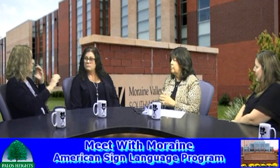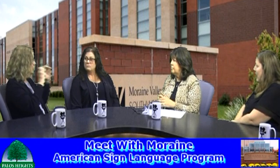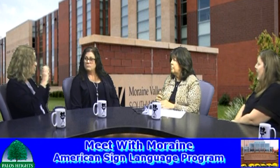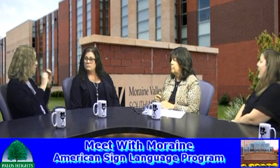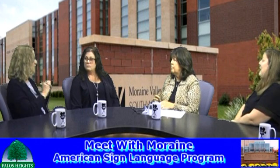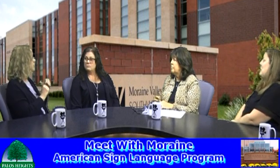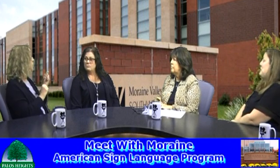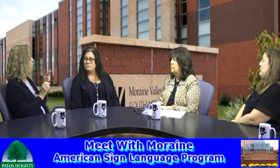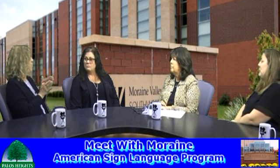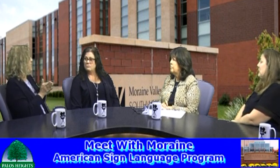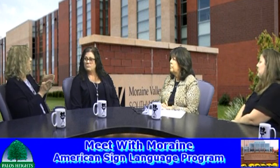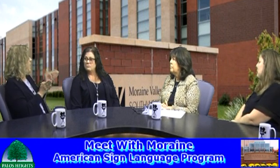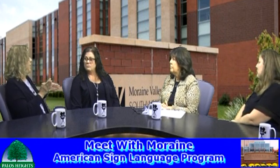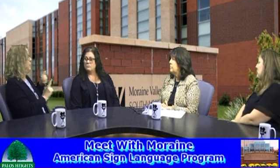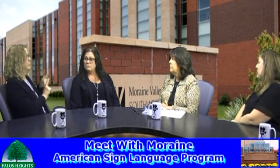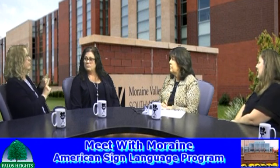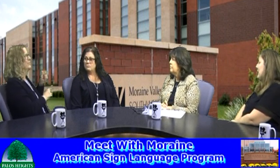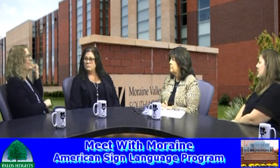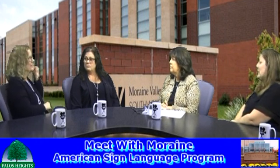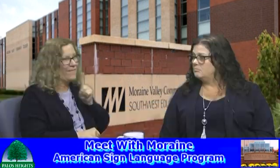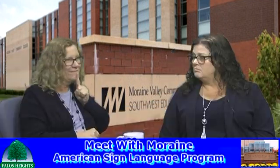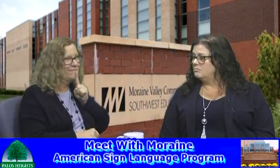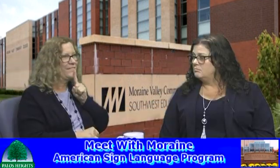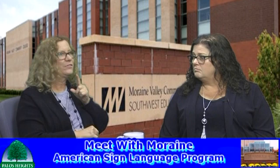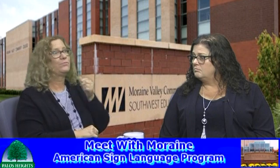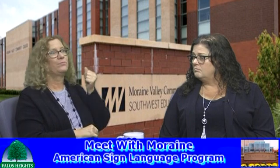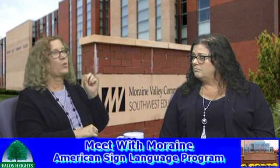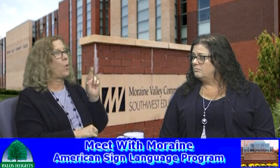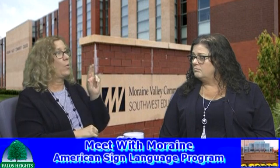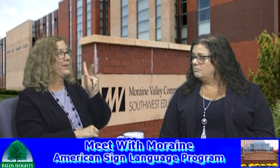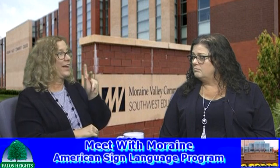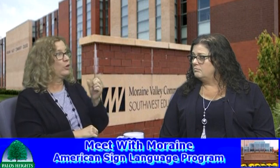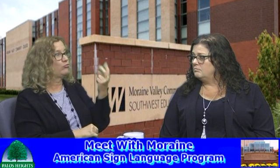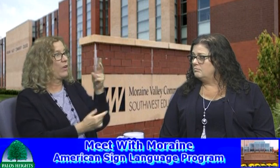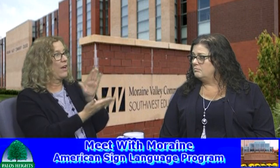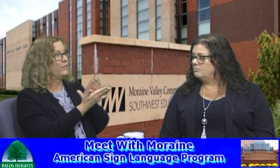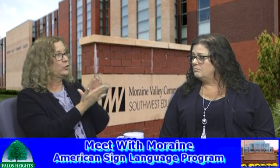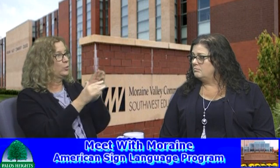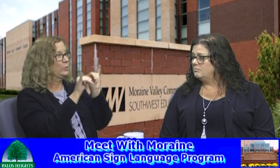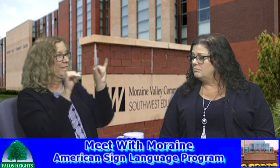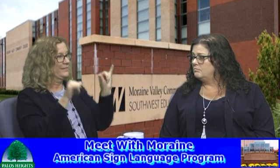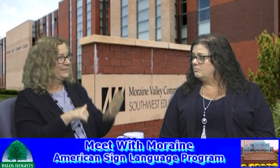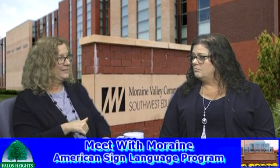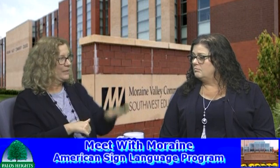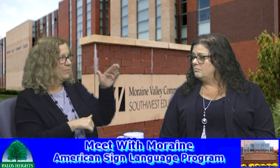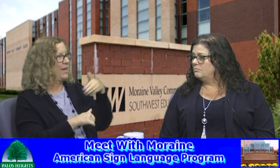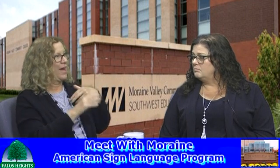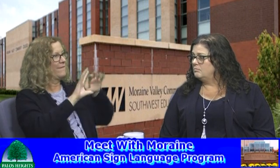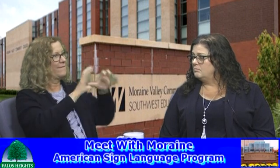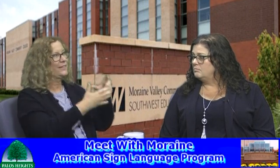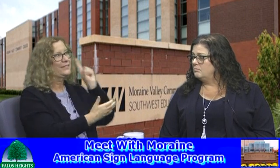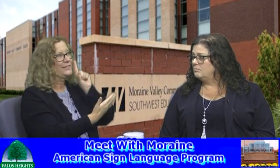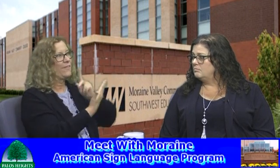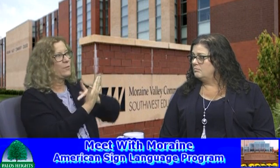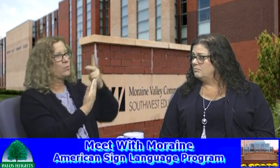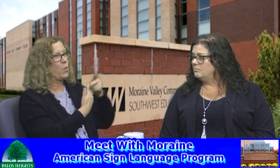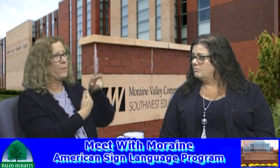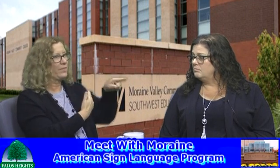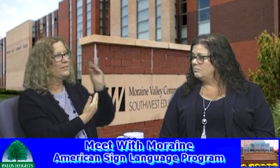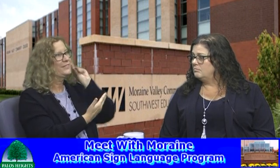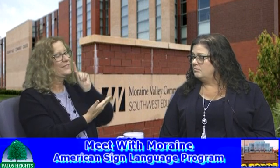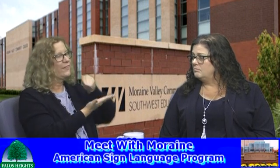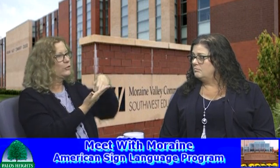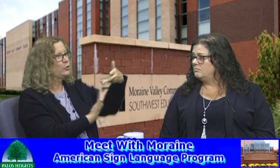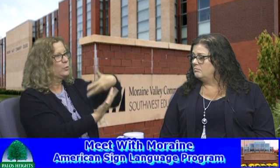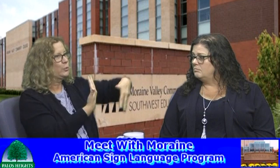are deaf, and they want to be able to improve their communication, or they have neighbors that they live by who are deaf. They may be working in the